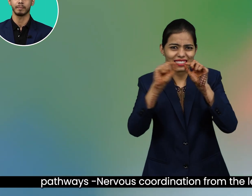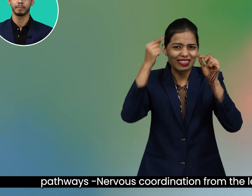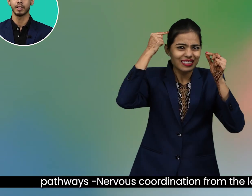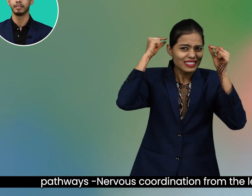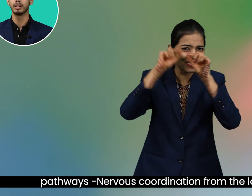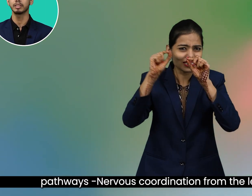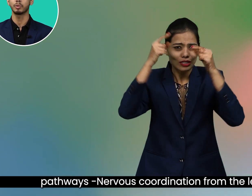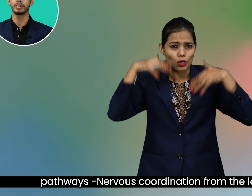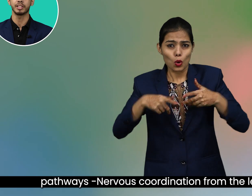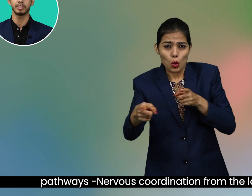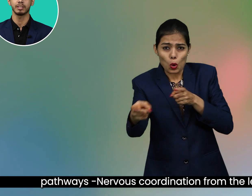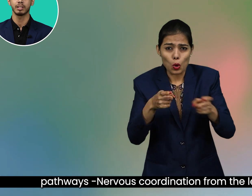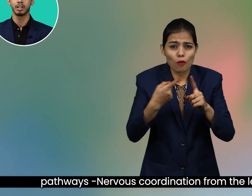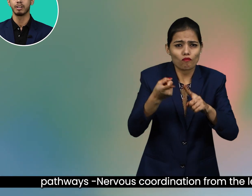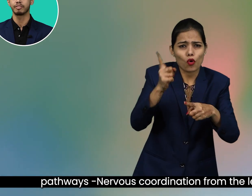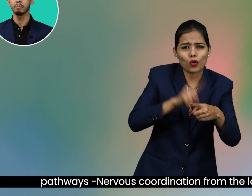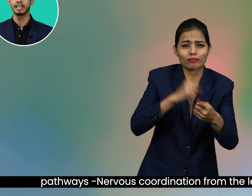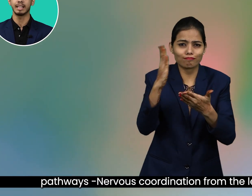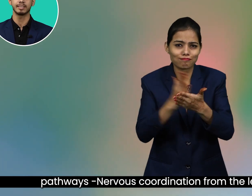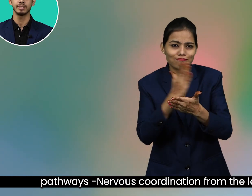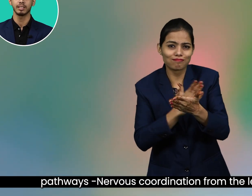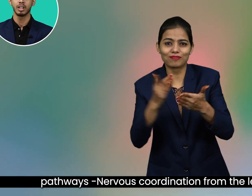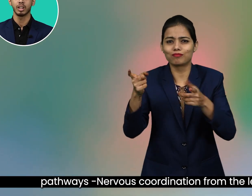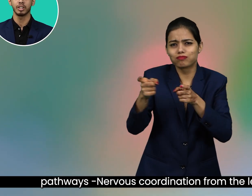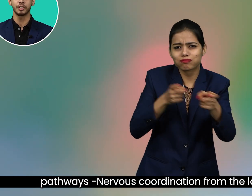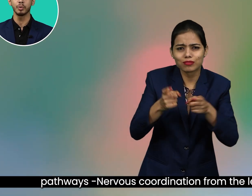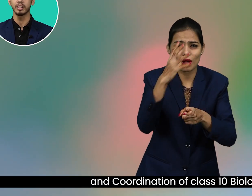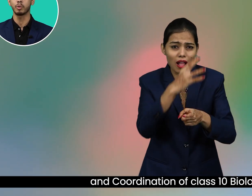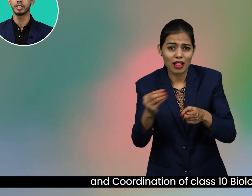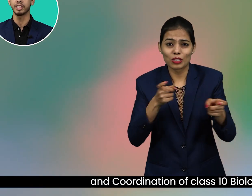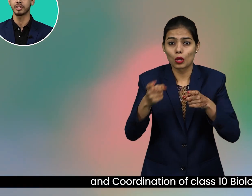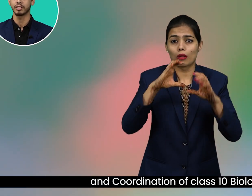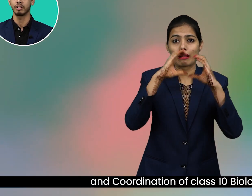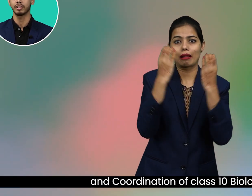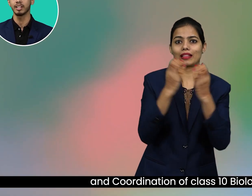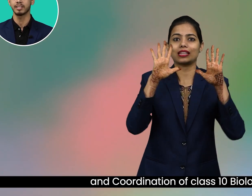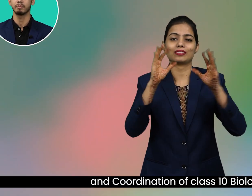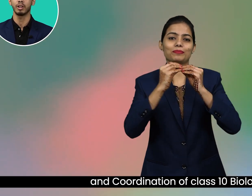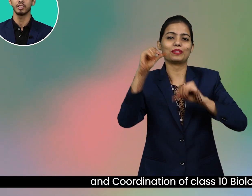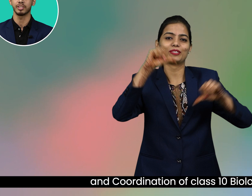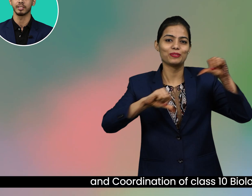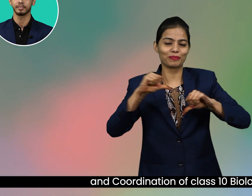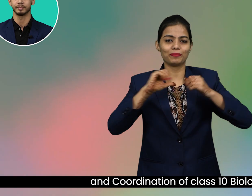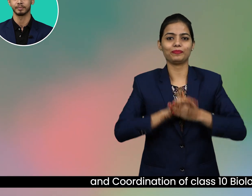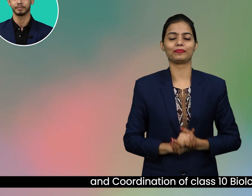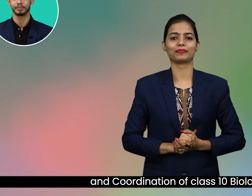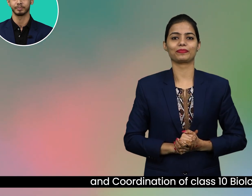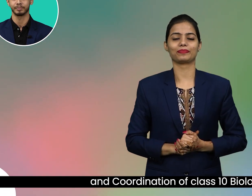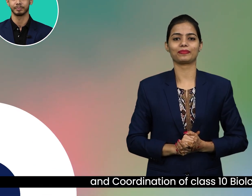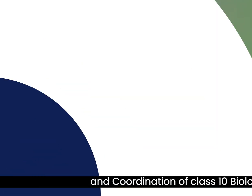pathways, nervous coordination from the lesson Control and Coordination of Class 10 Biology.